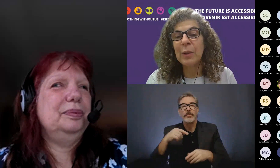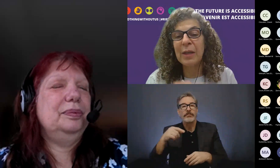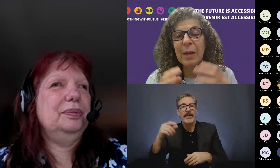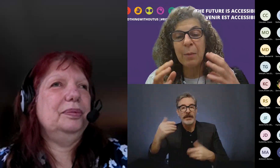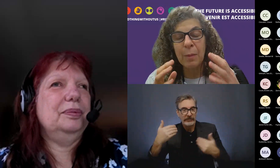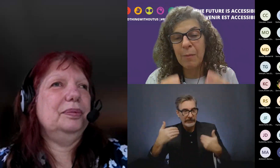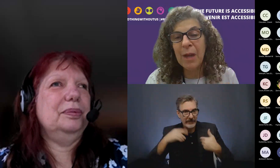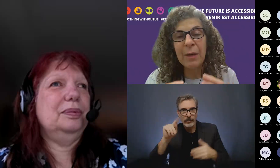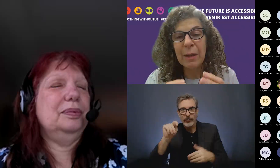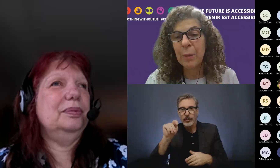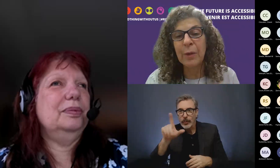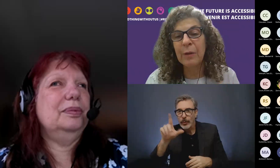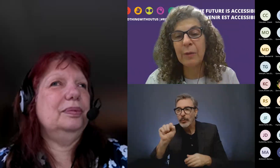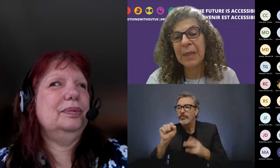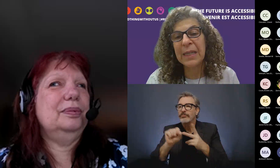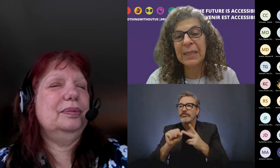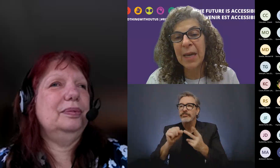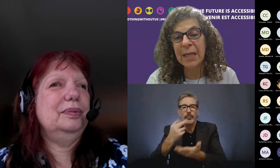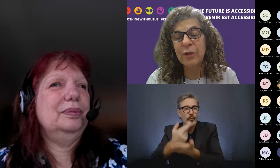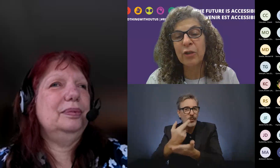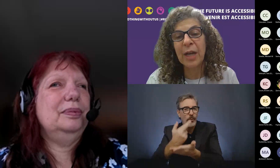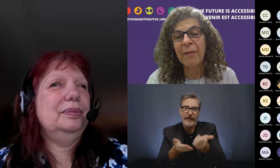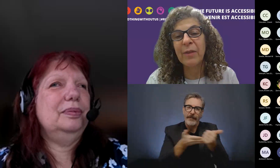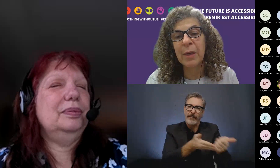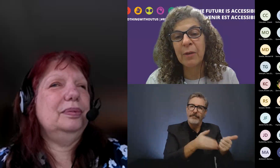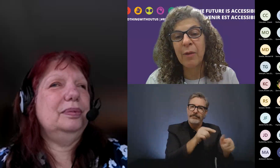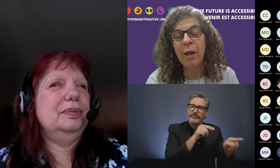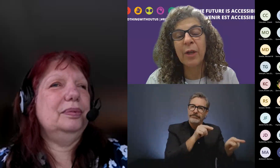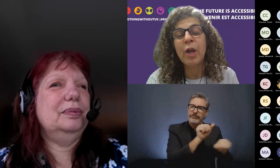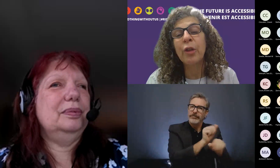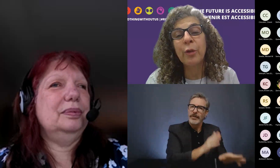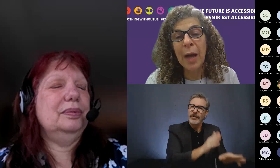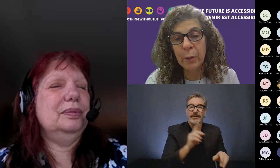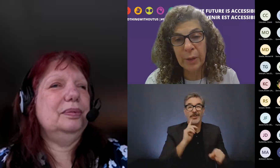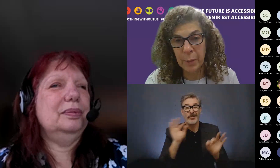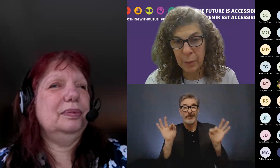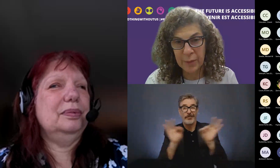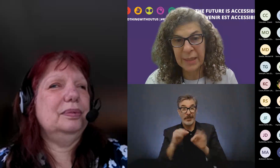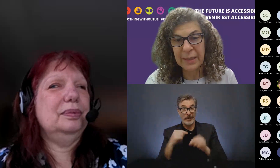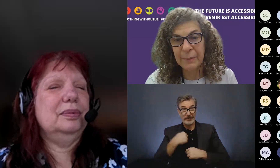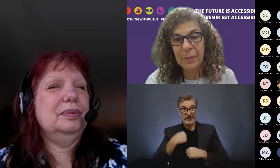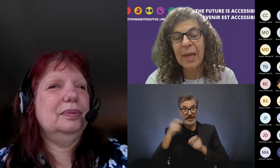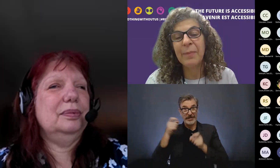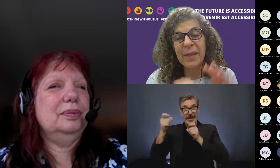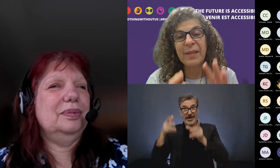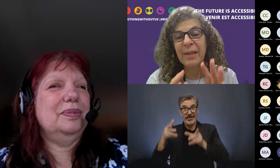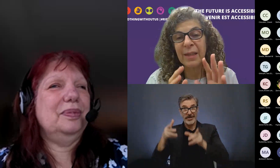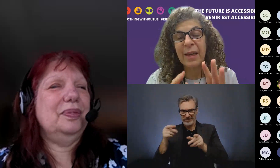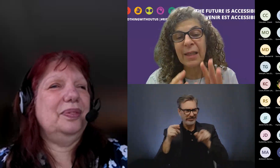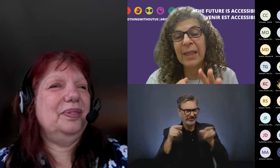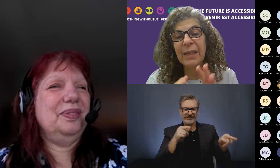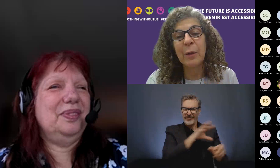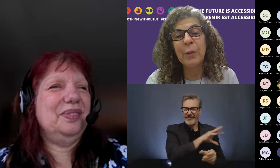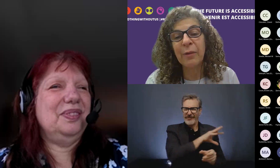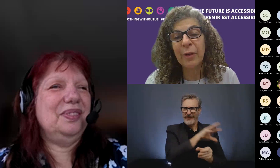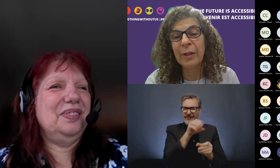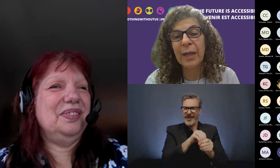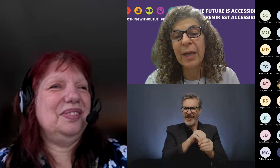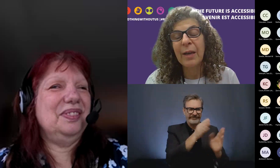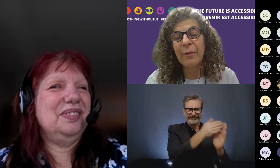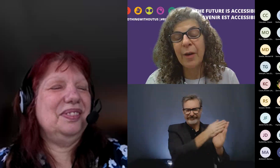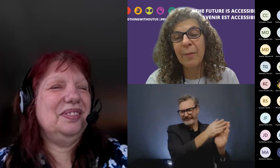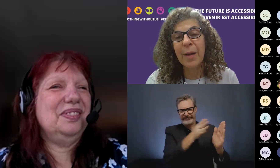And so it's very important for me as a manager to have them involved throughout the process. And this is a key thing